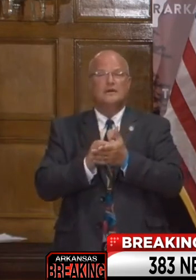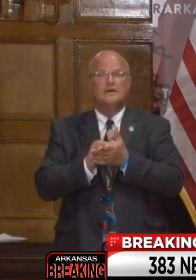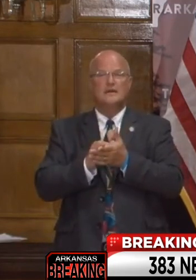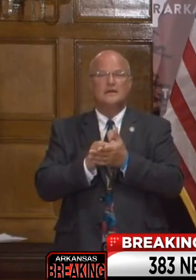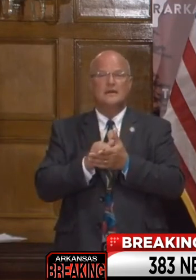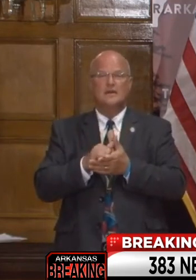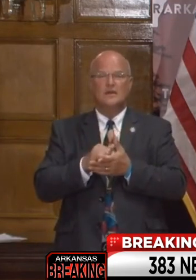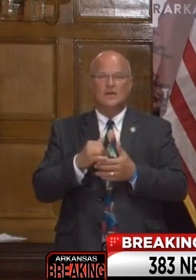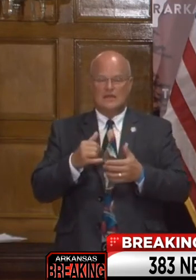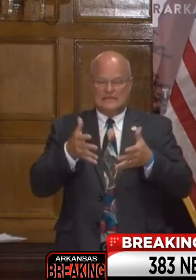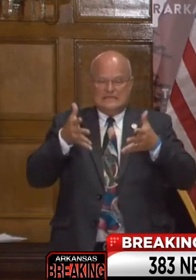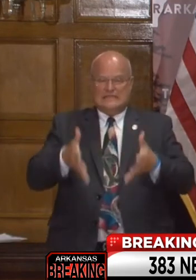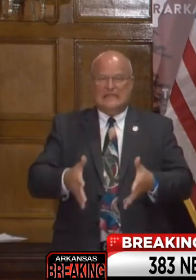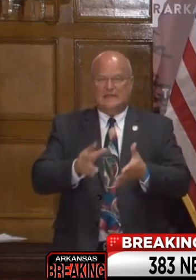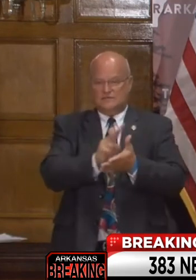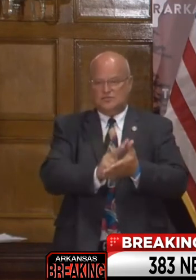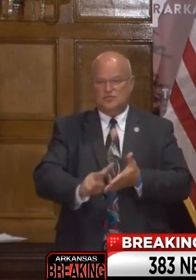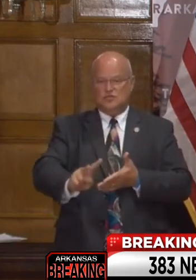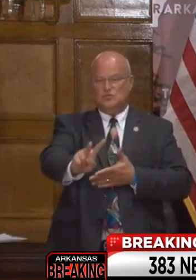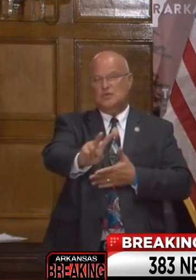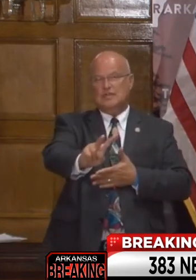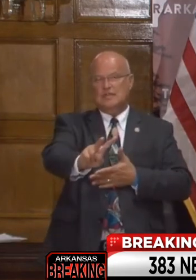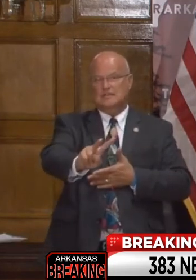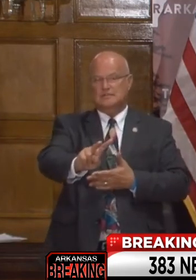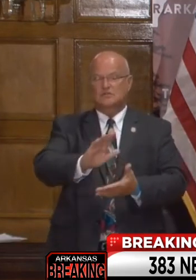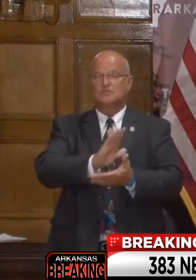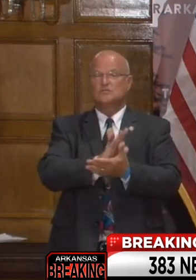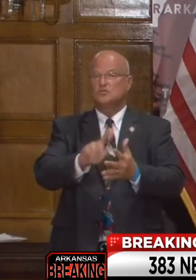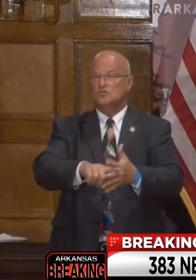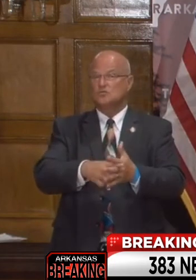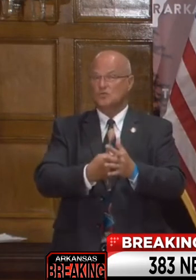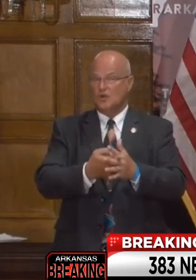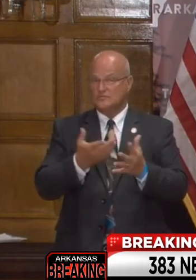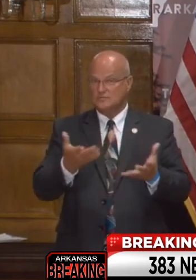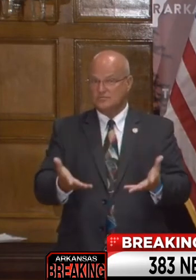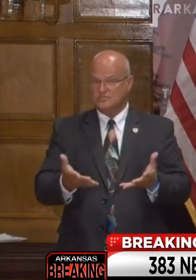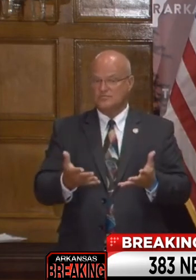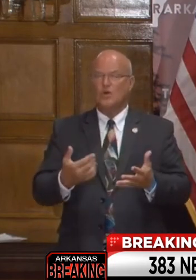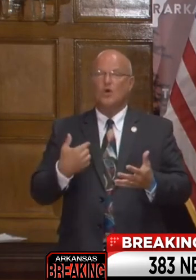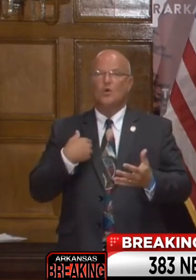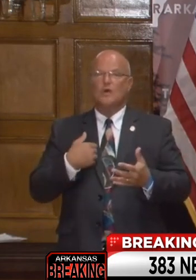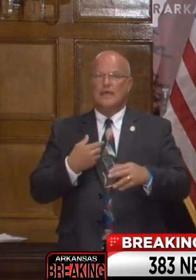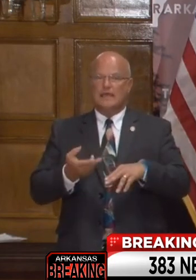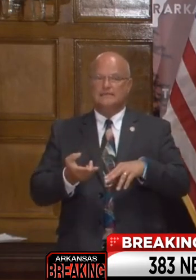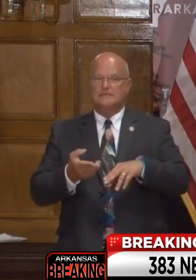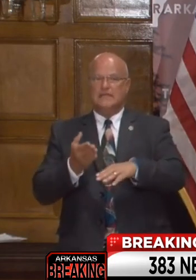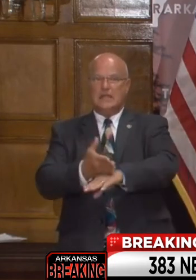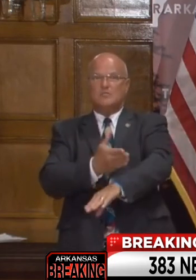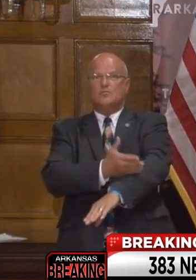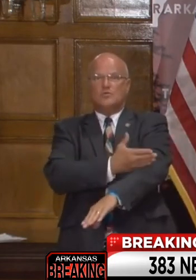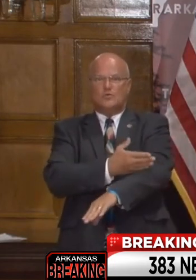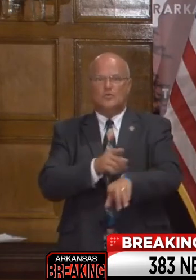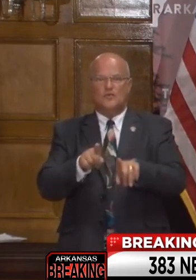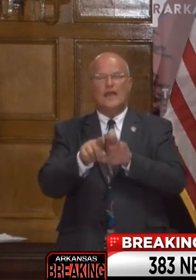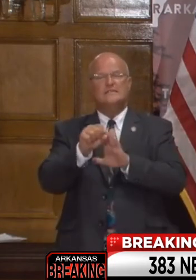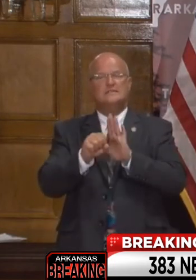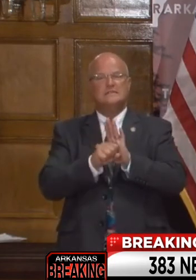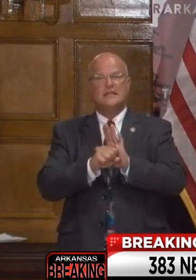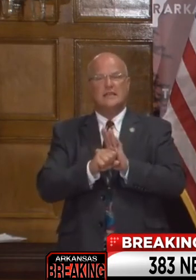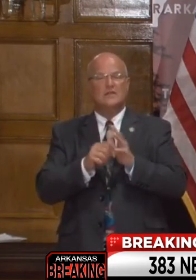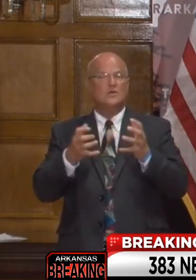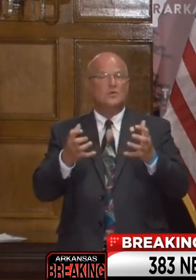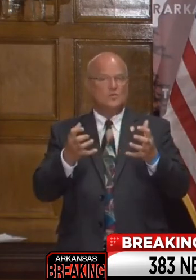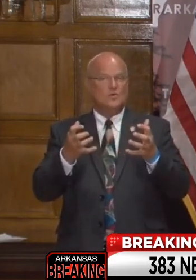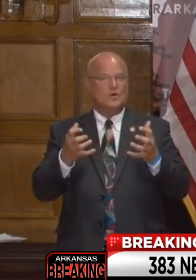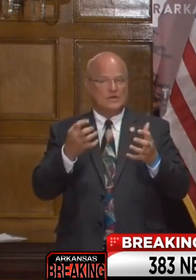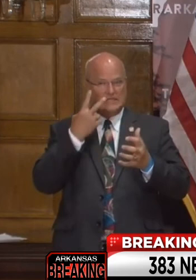we've got 2 weeks left before school starts, that we've got time to make more progress as a state, and that's what we want to see.